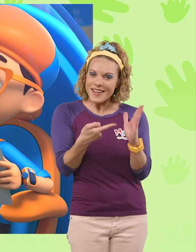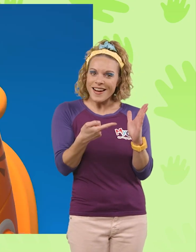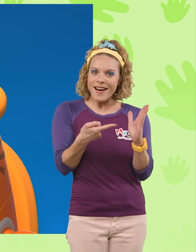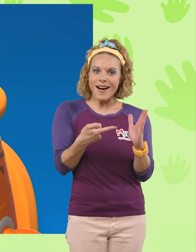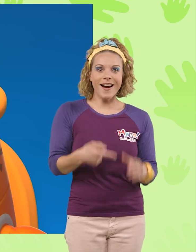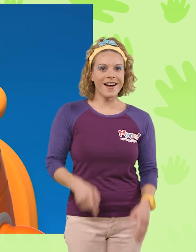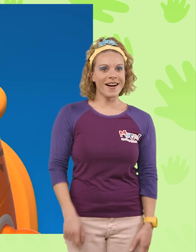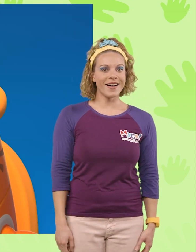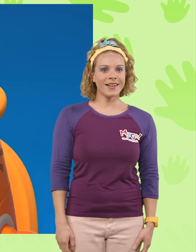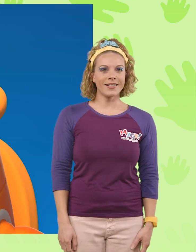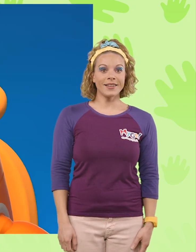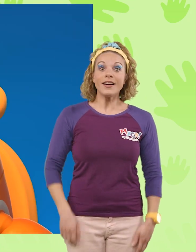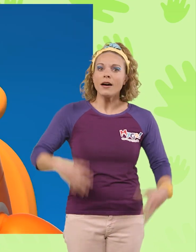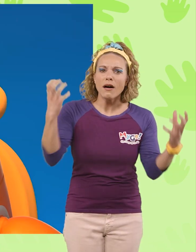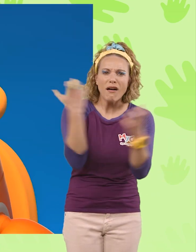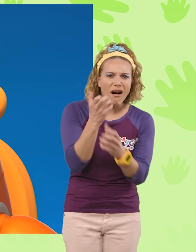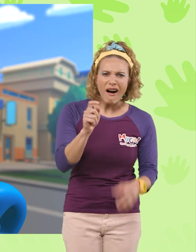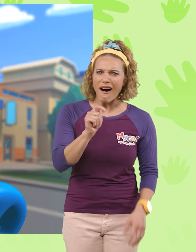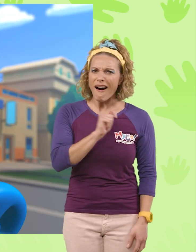is?